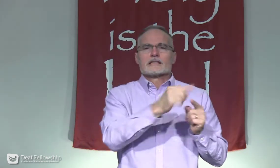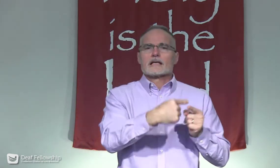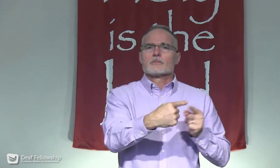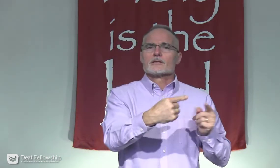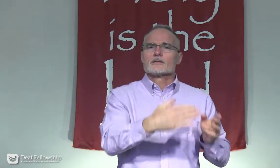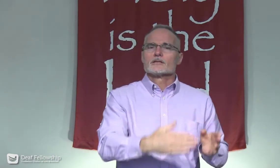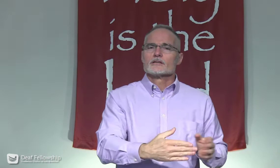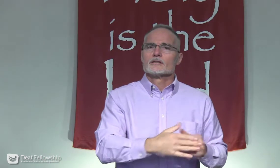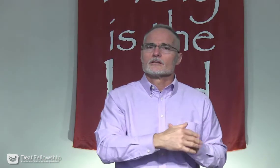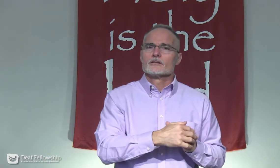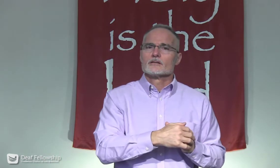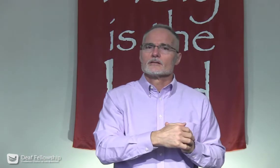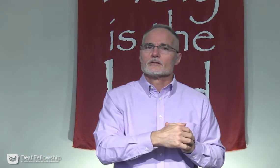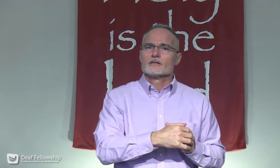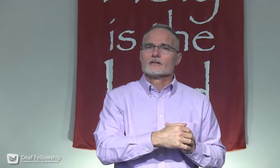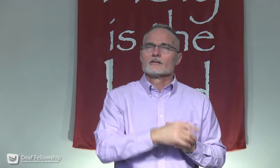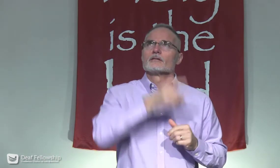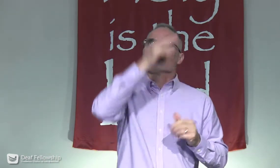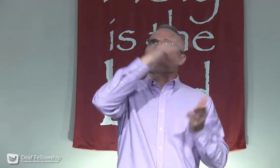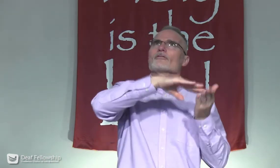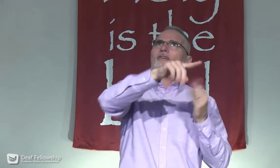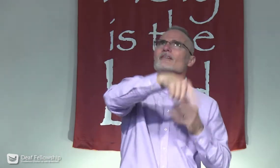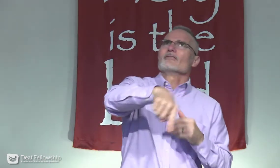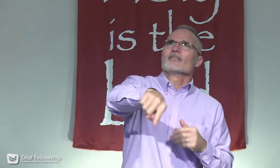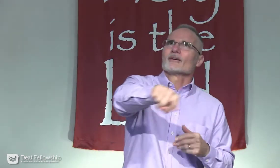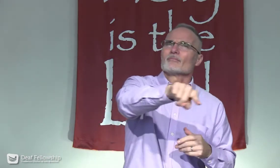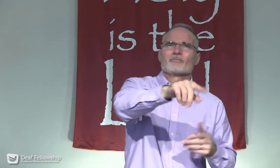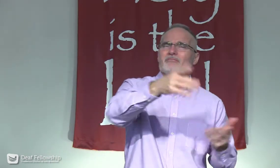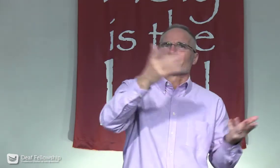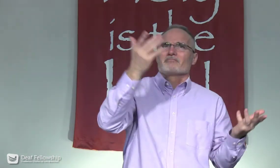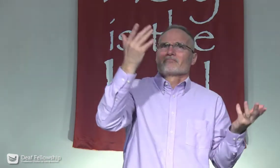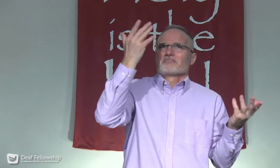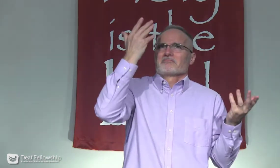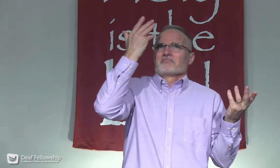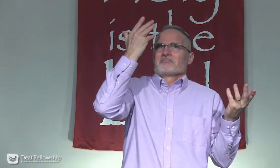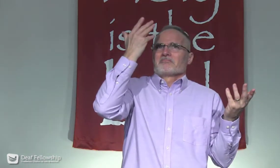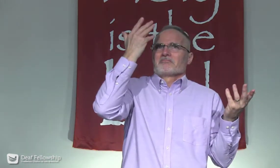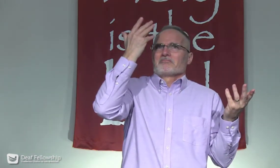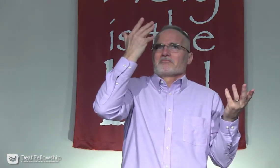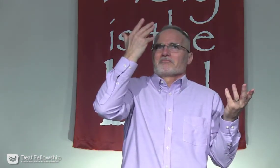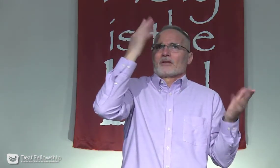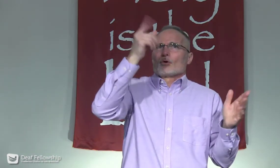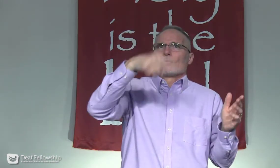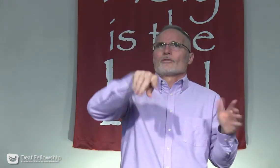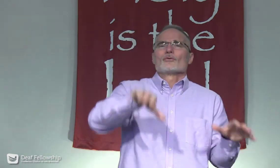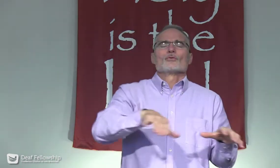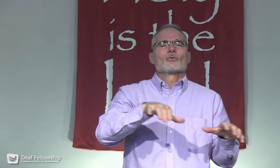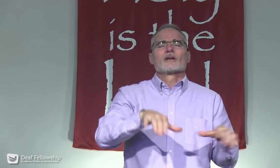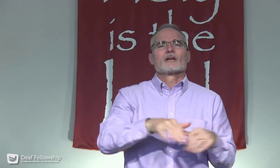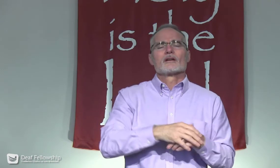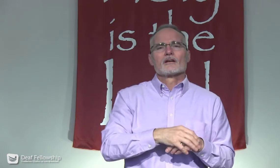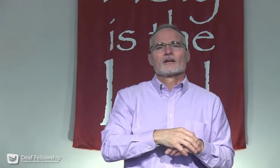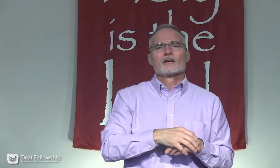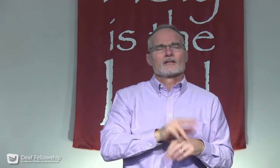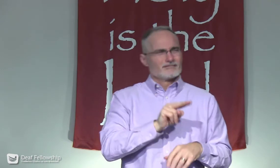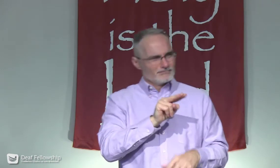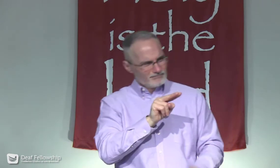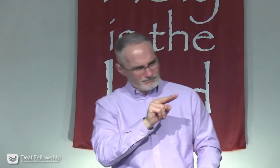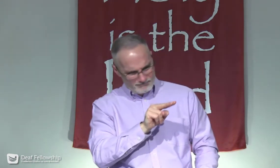Maybe he heard Jesus praying for his enemies. When he heard Jesus say, God forgive them, they